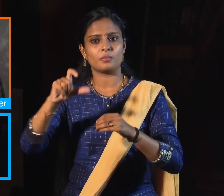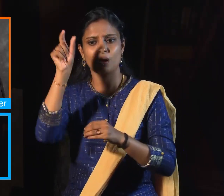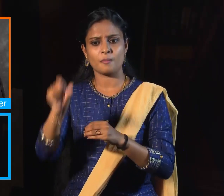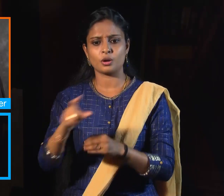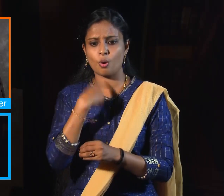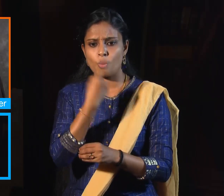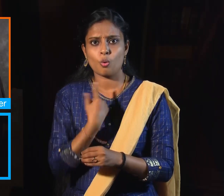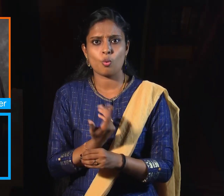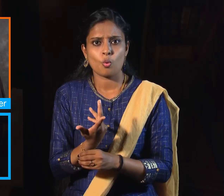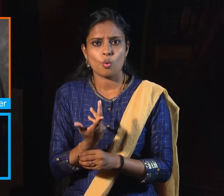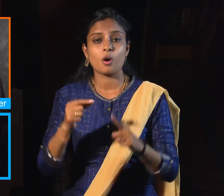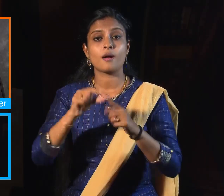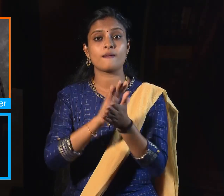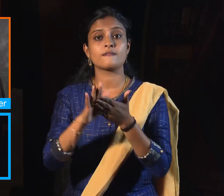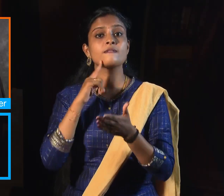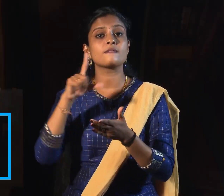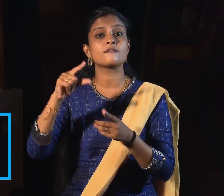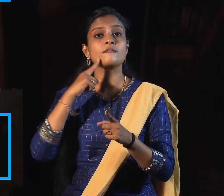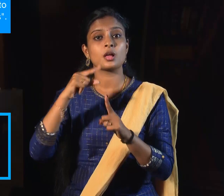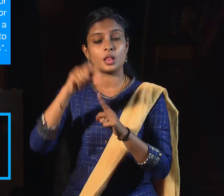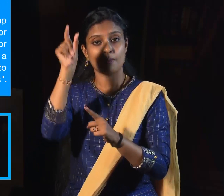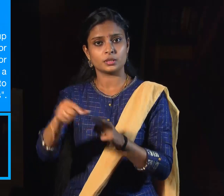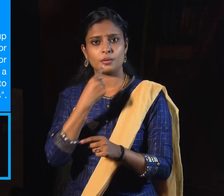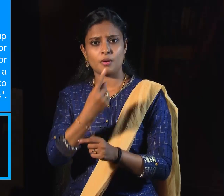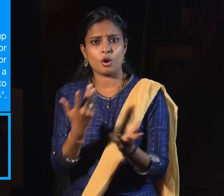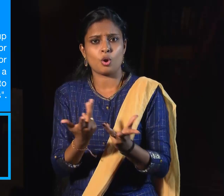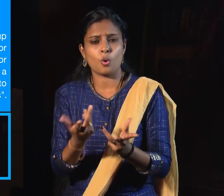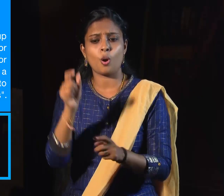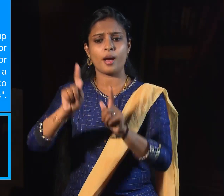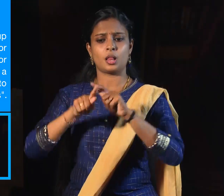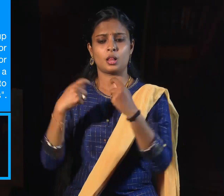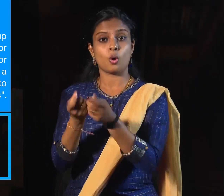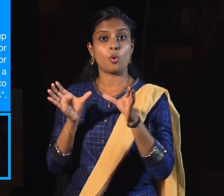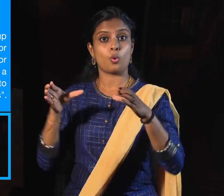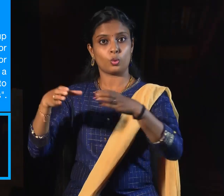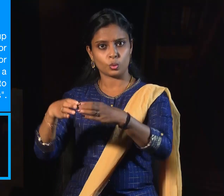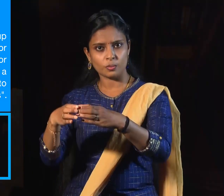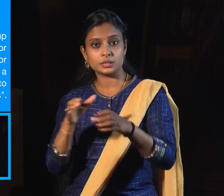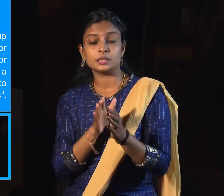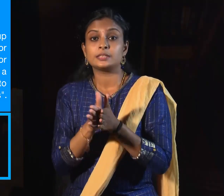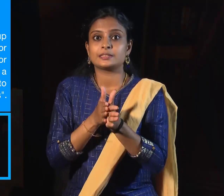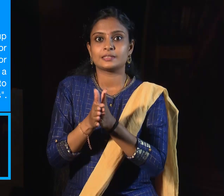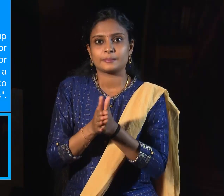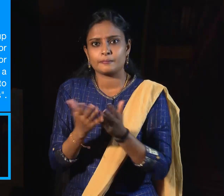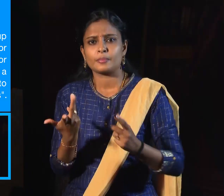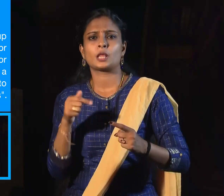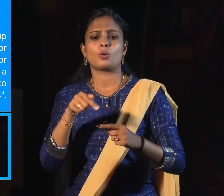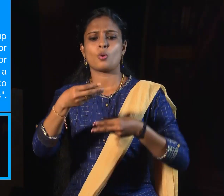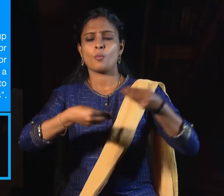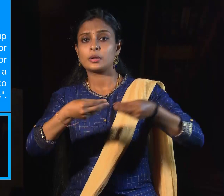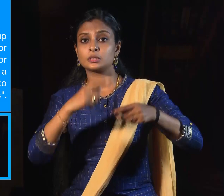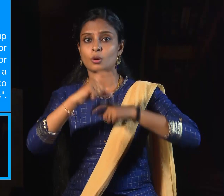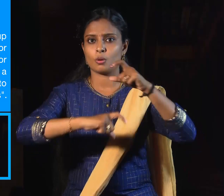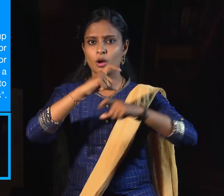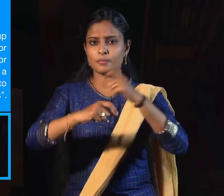a public is any group that has an actual or potential interest in or impact on a company's